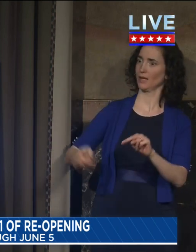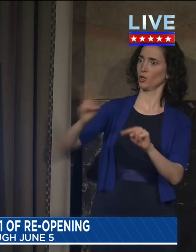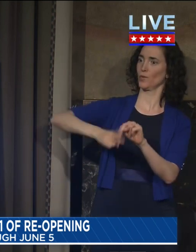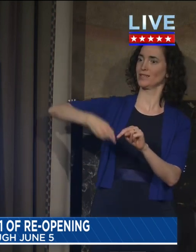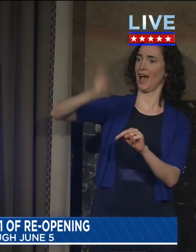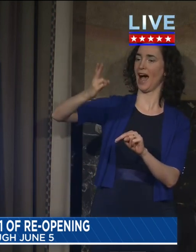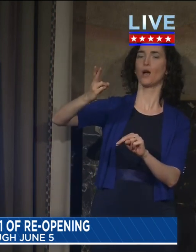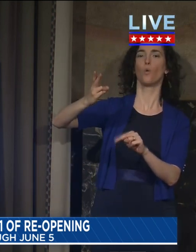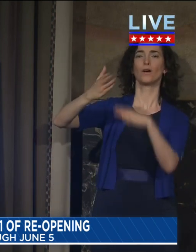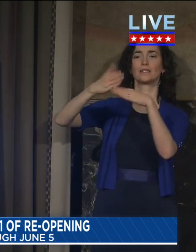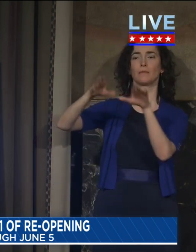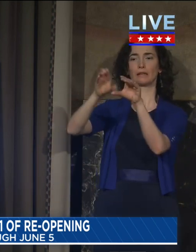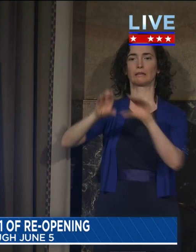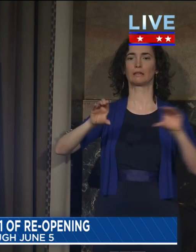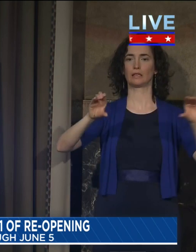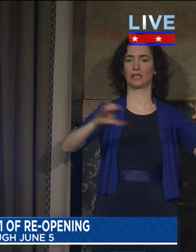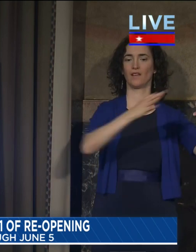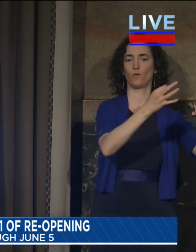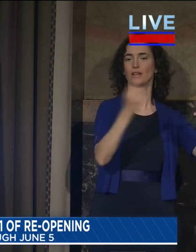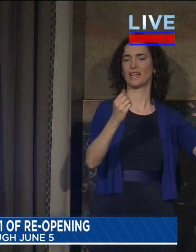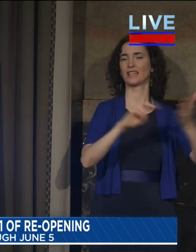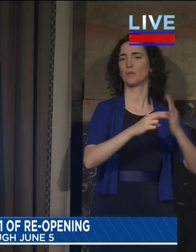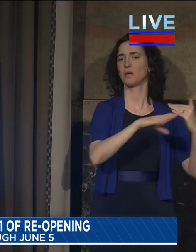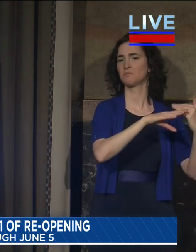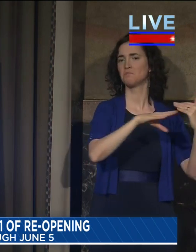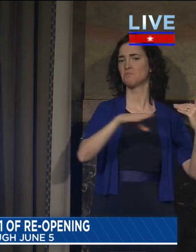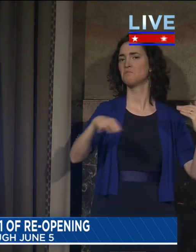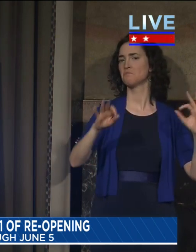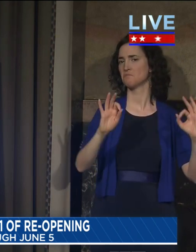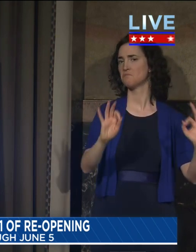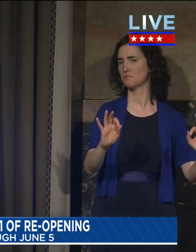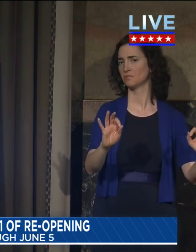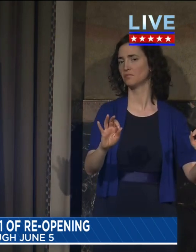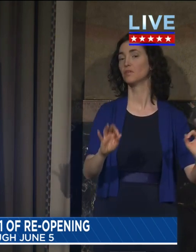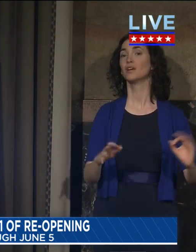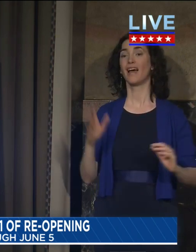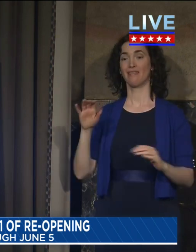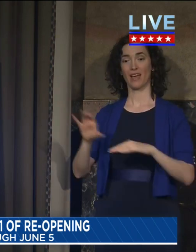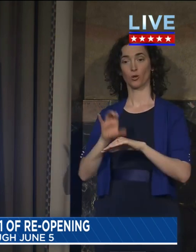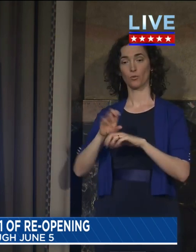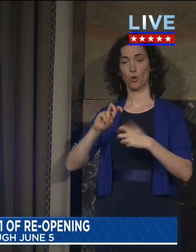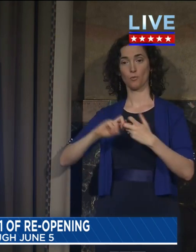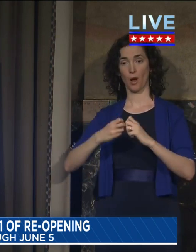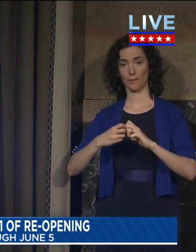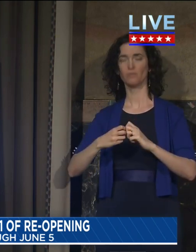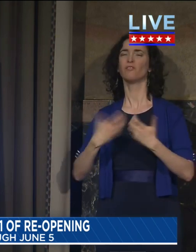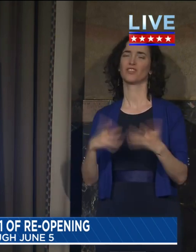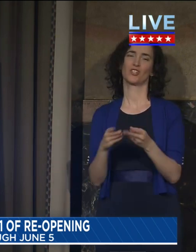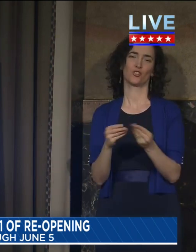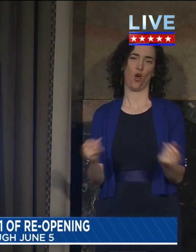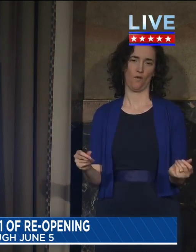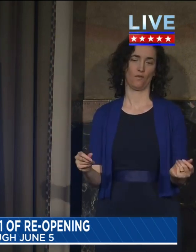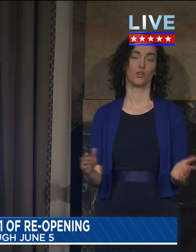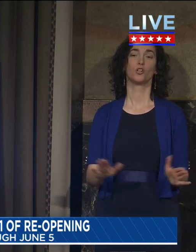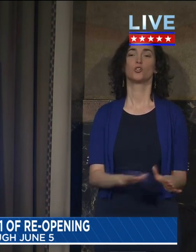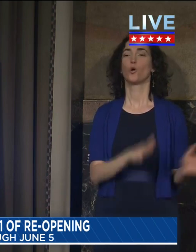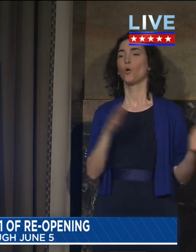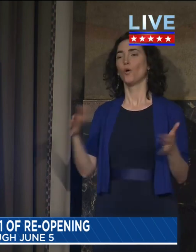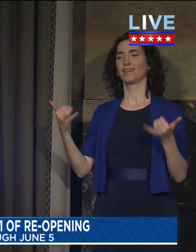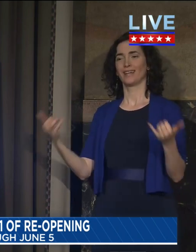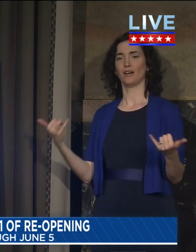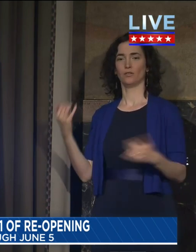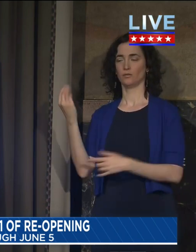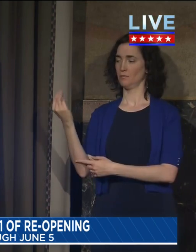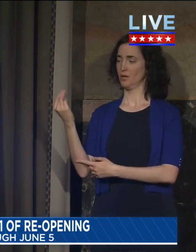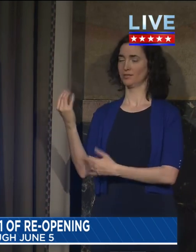things are pretty level overall, and that issue has been resolved. So getting to today, we